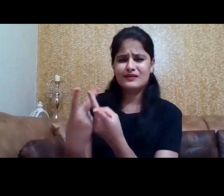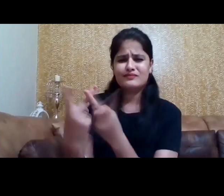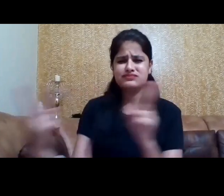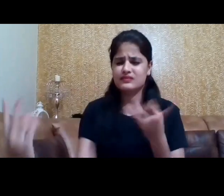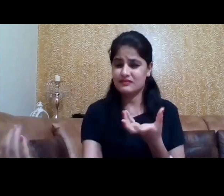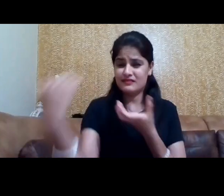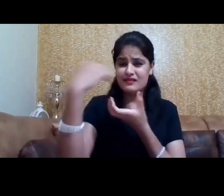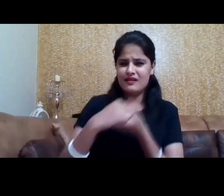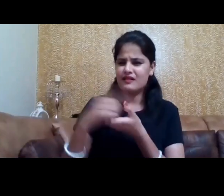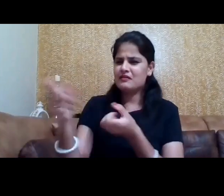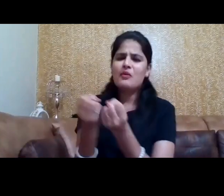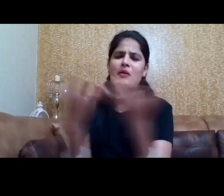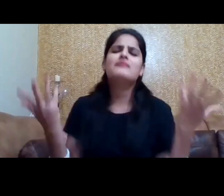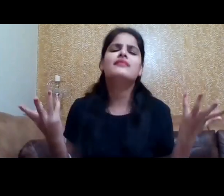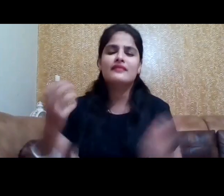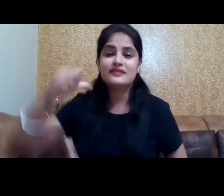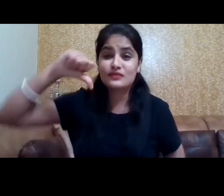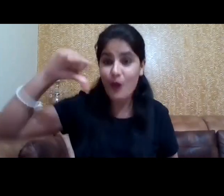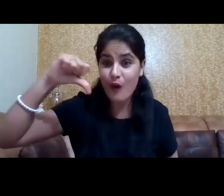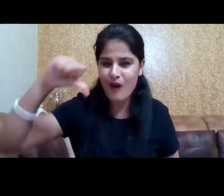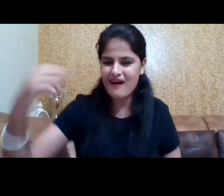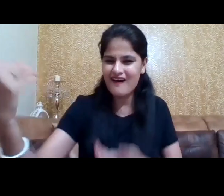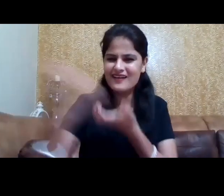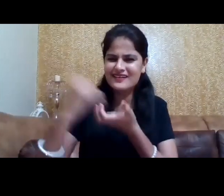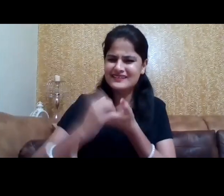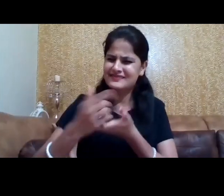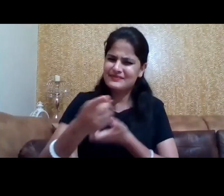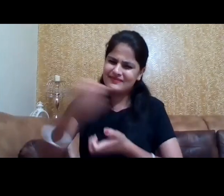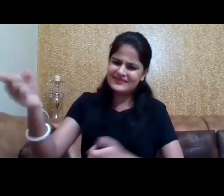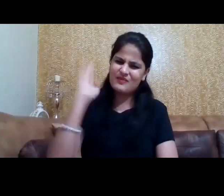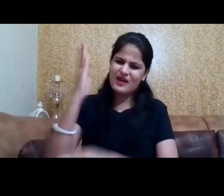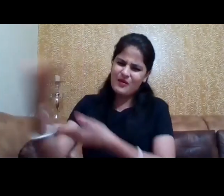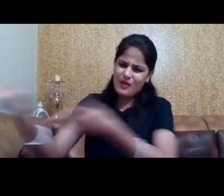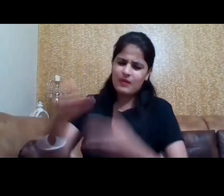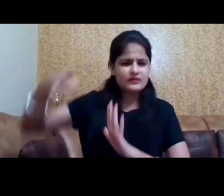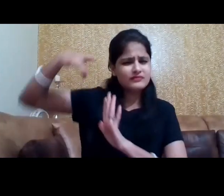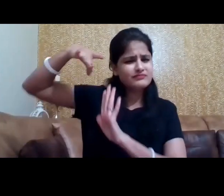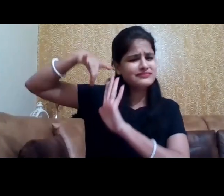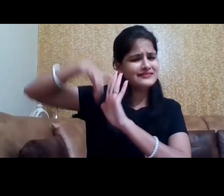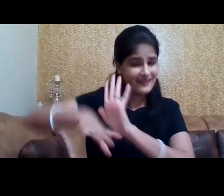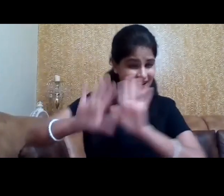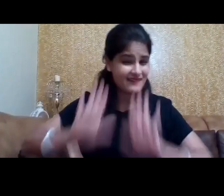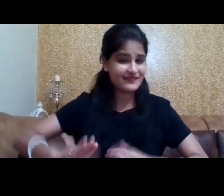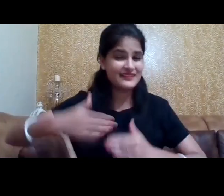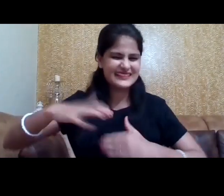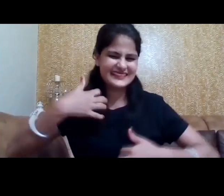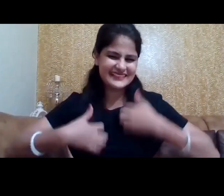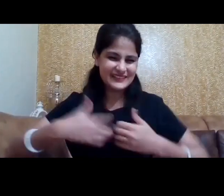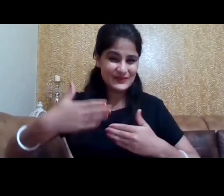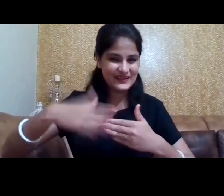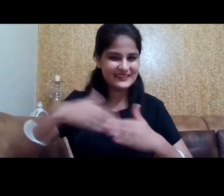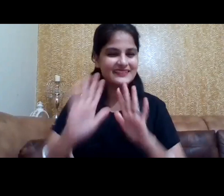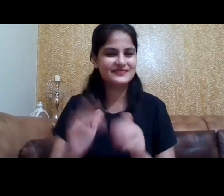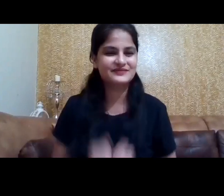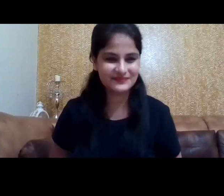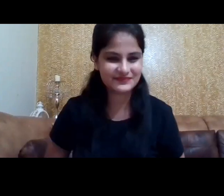have different partners, individuals. So we have 9 new partners for Here a Million. They will also be presenting.